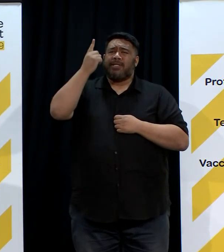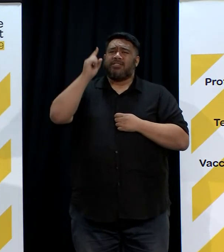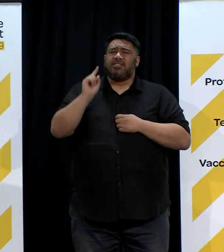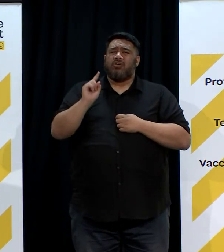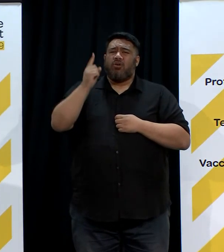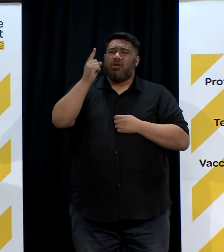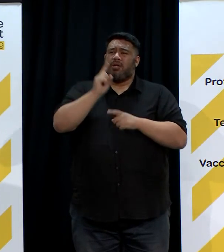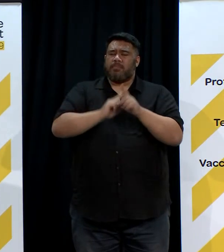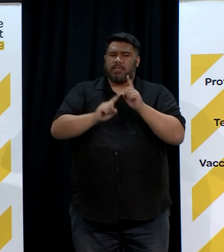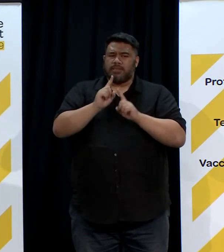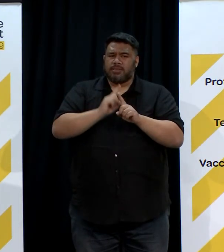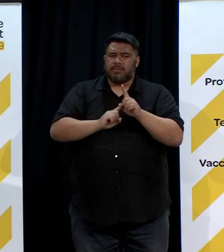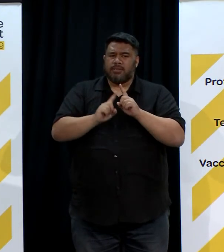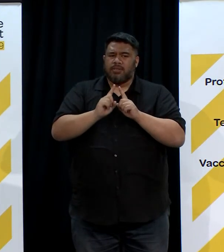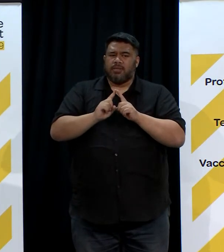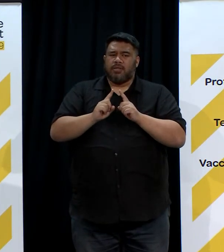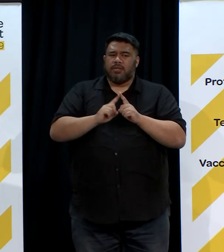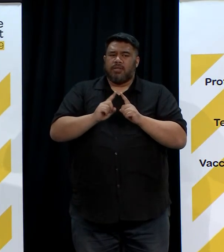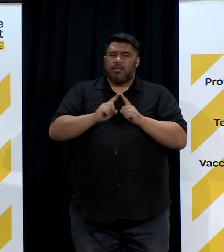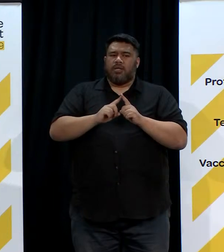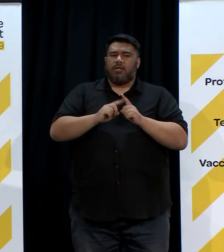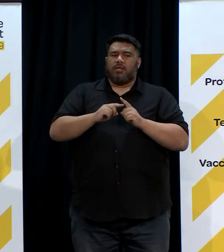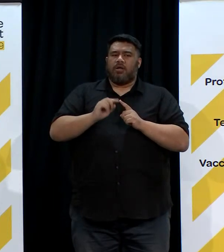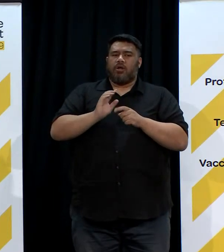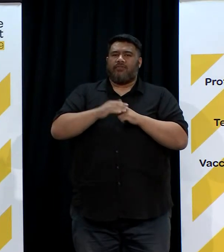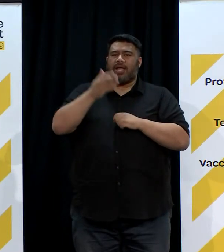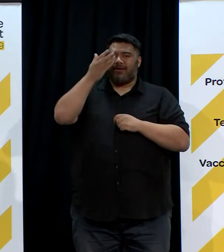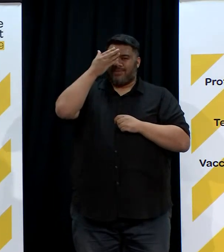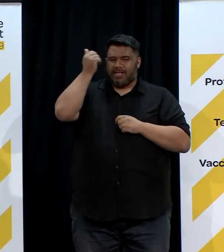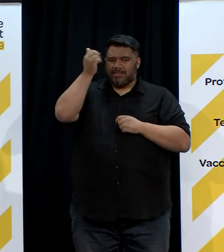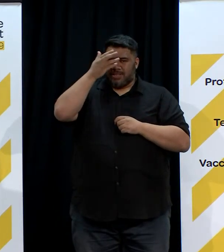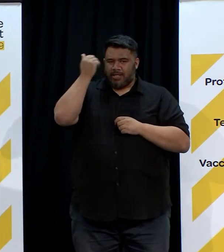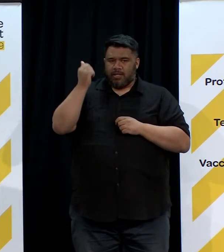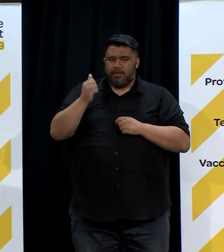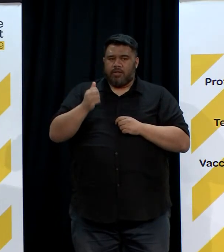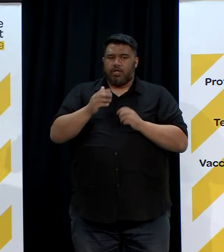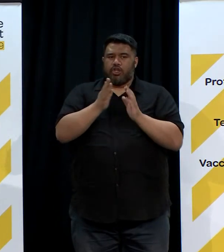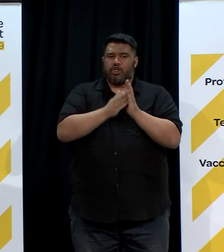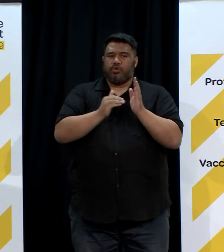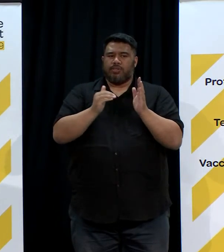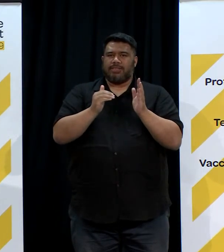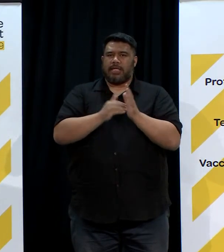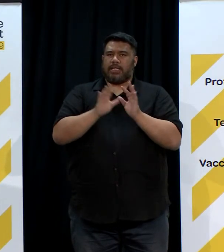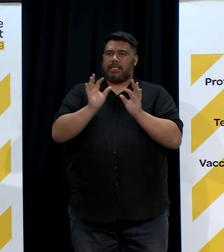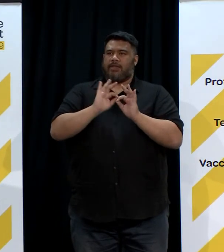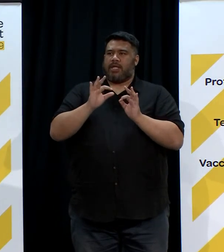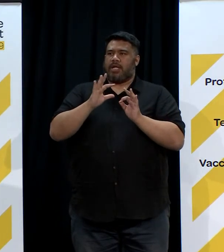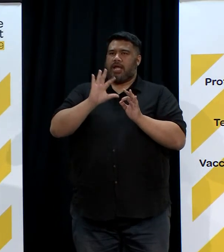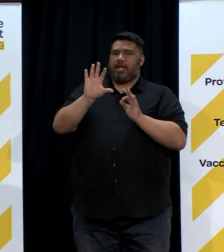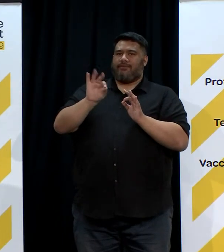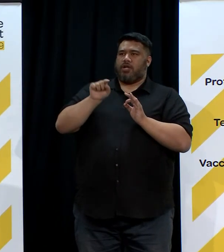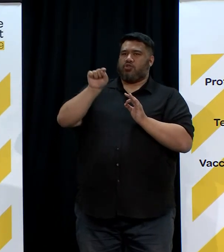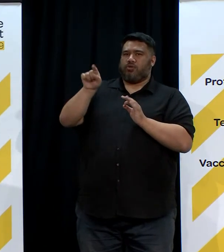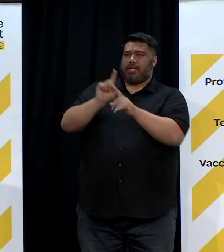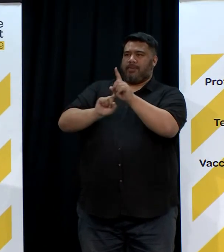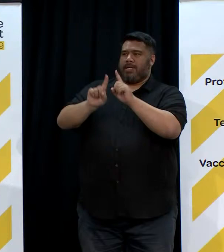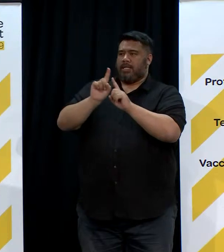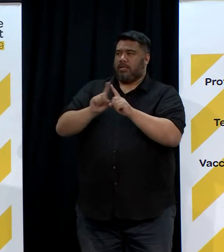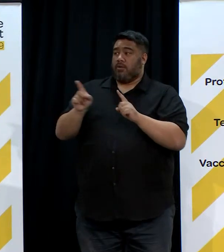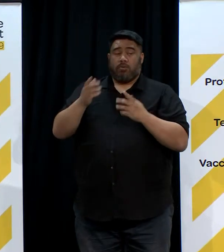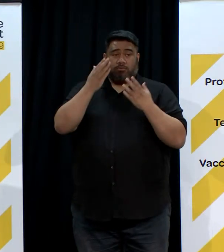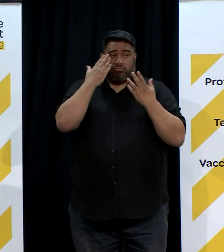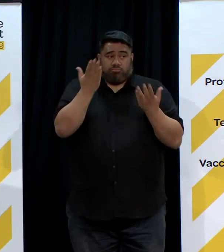invited. Was that a snub? I'm sure it wasn't, but I don't have any information about who issued the invitations.